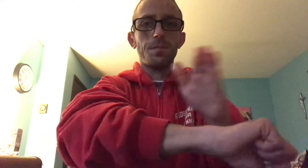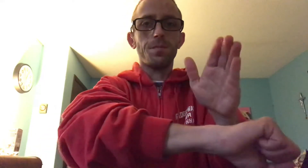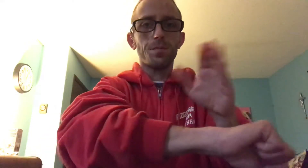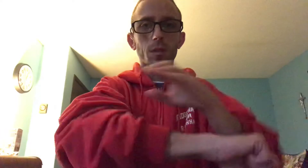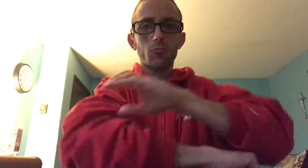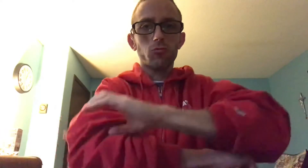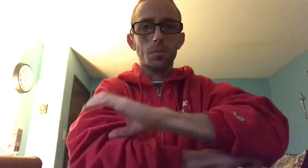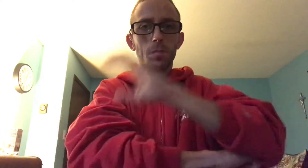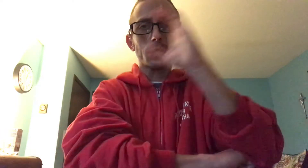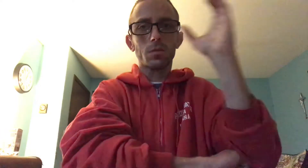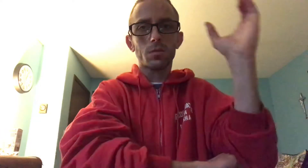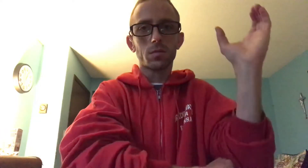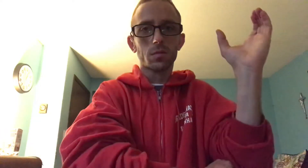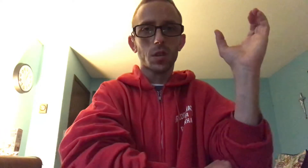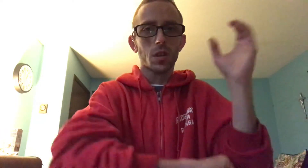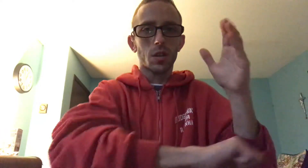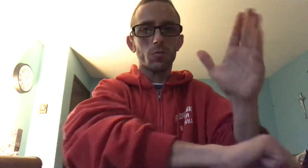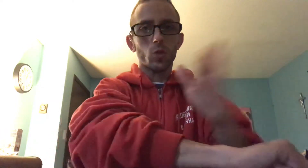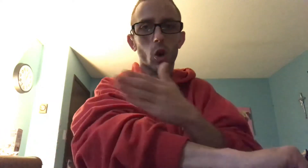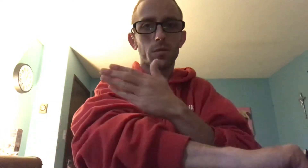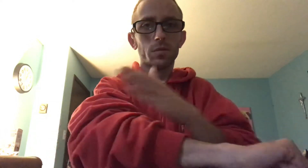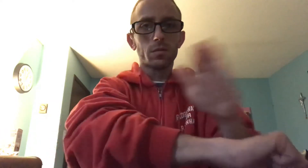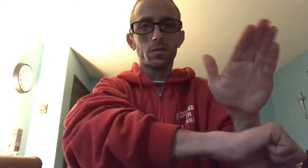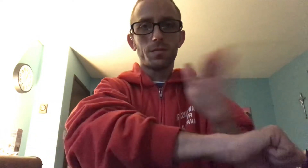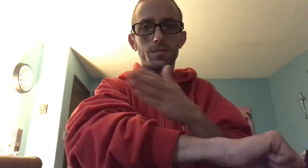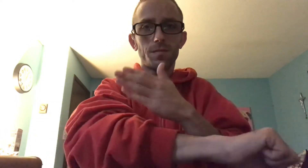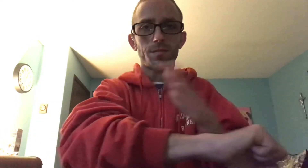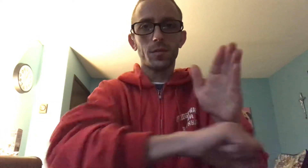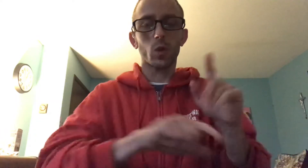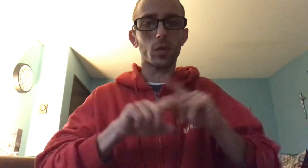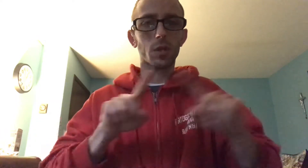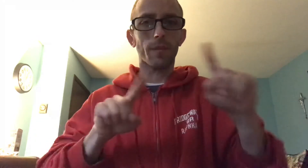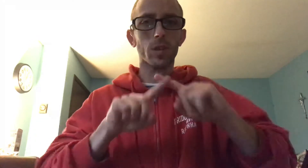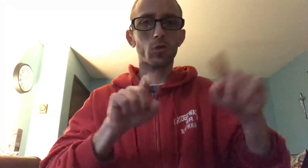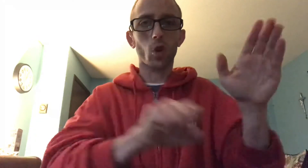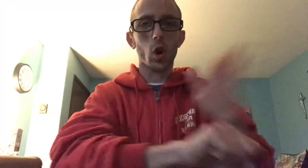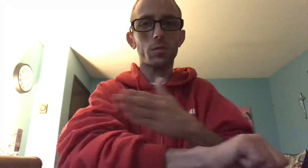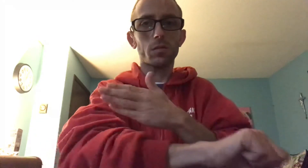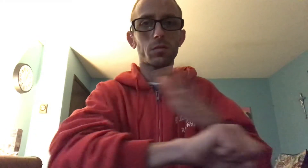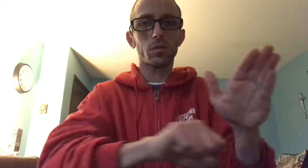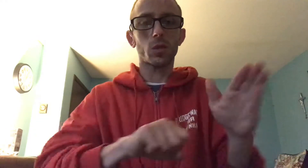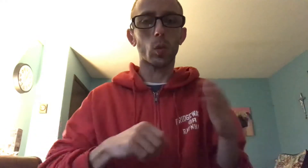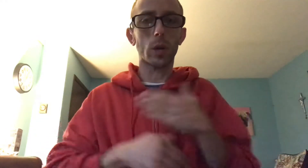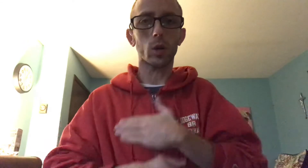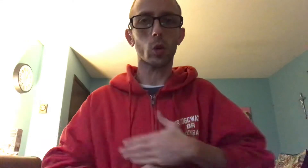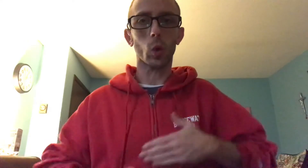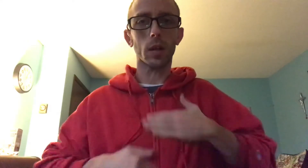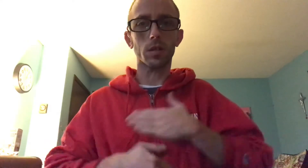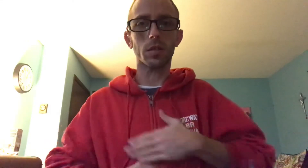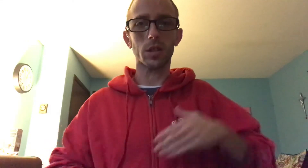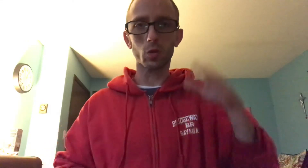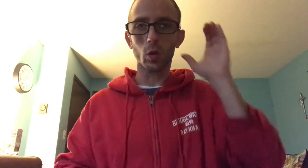Tickman. Dawn, you know, different Dawn, we enjoy listening to,